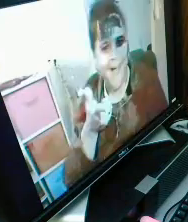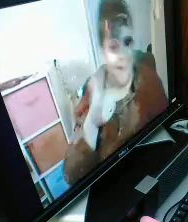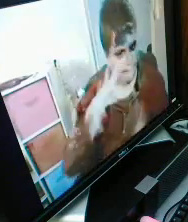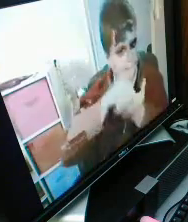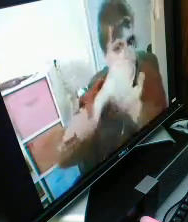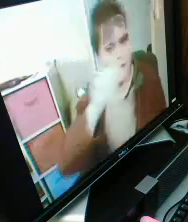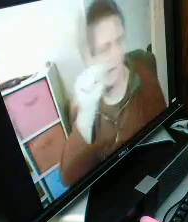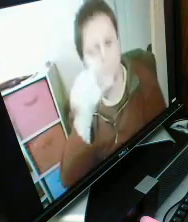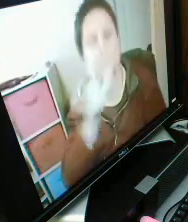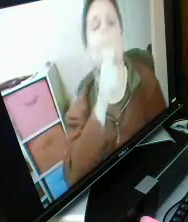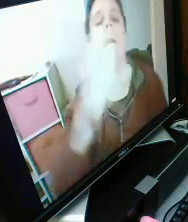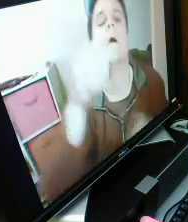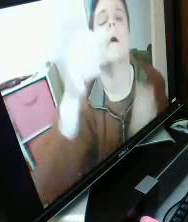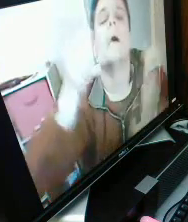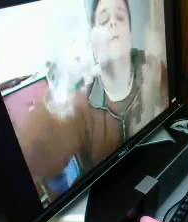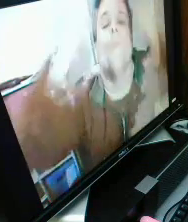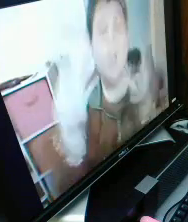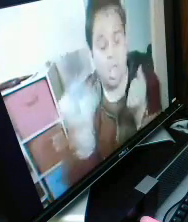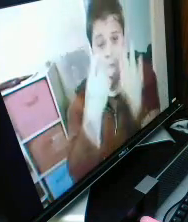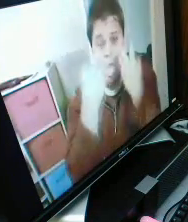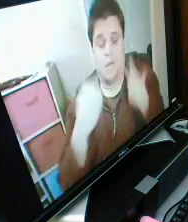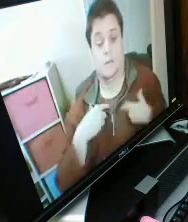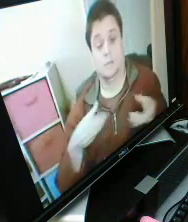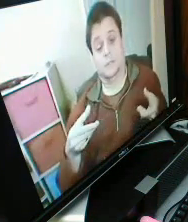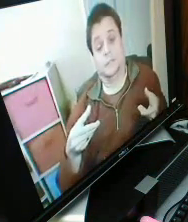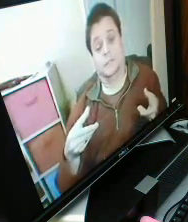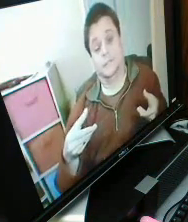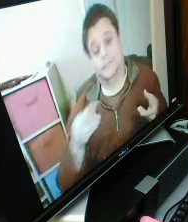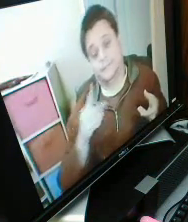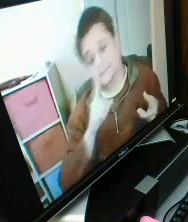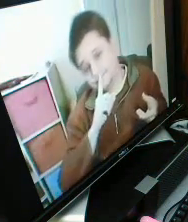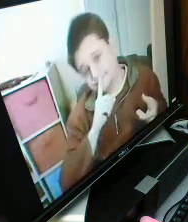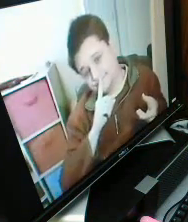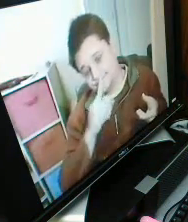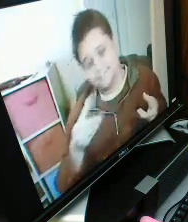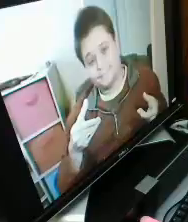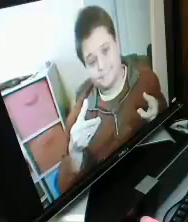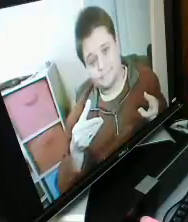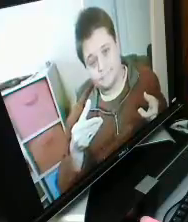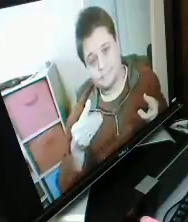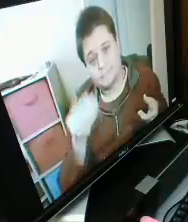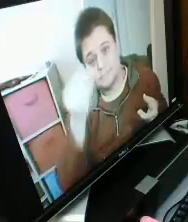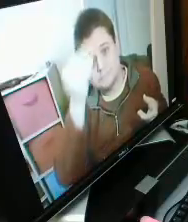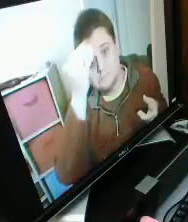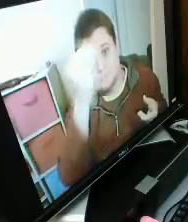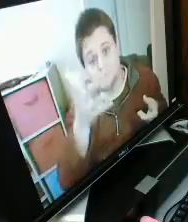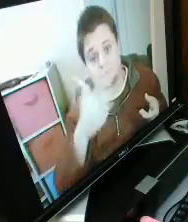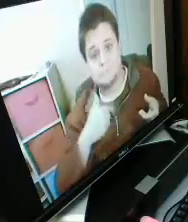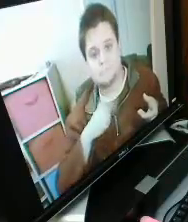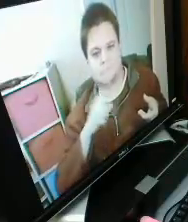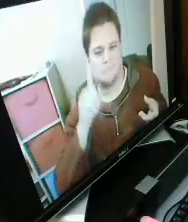Oh, and there were some roommates there. They were just learning how to learn. They just learned ASL, and I just stood there still with a straight face, and I says,